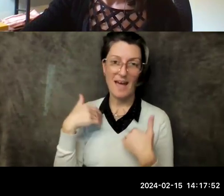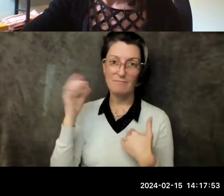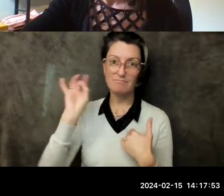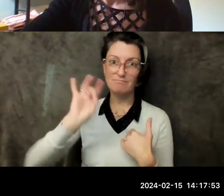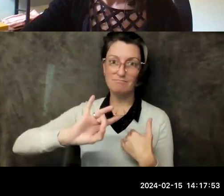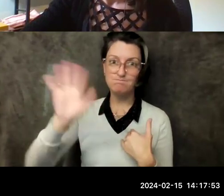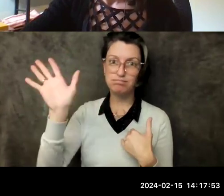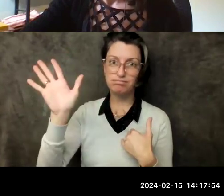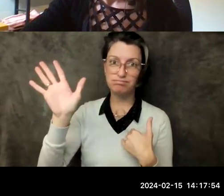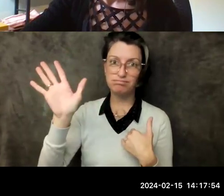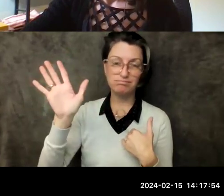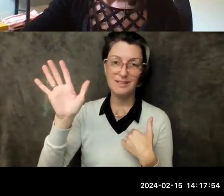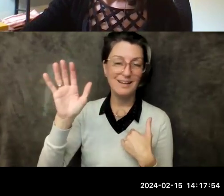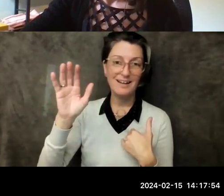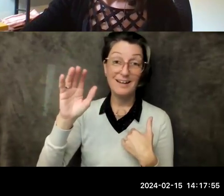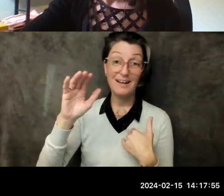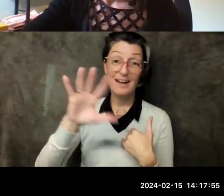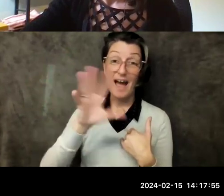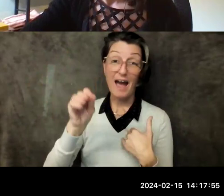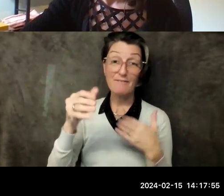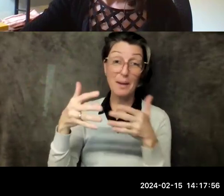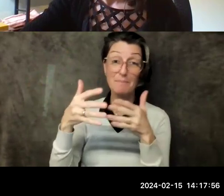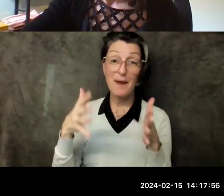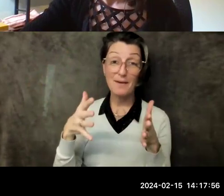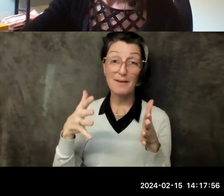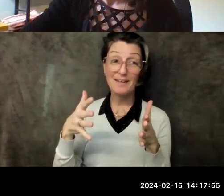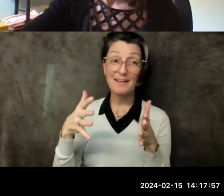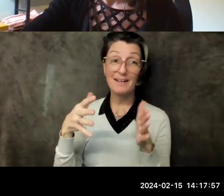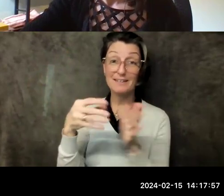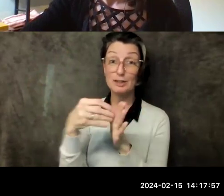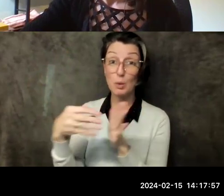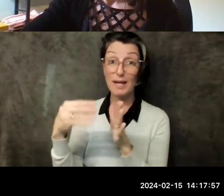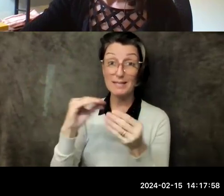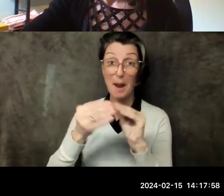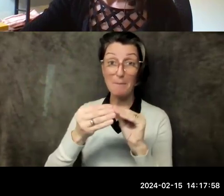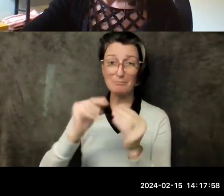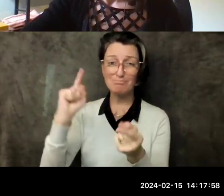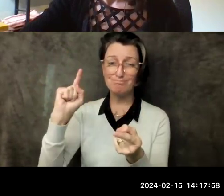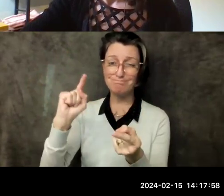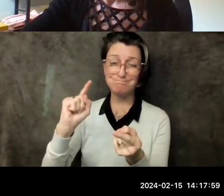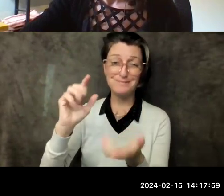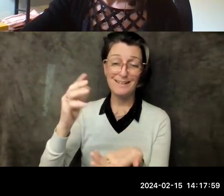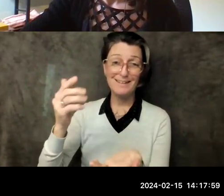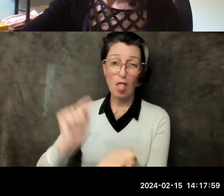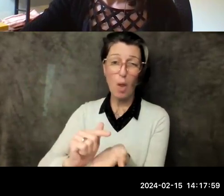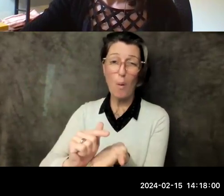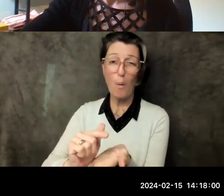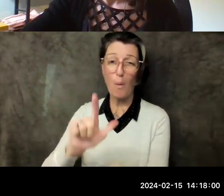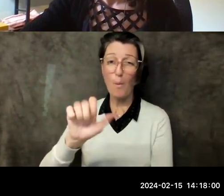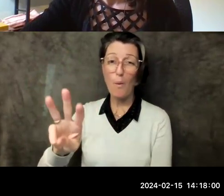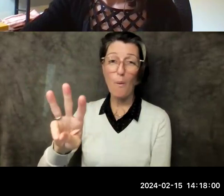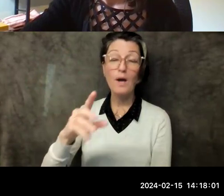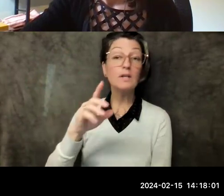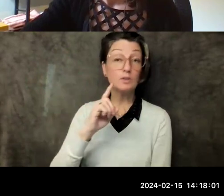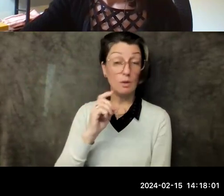low number of African-American students. And so a lot of students would find themselves being the only Black person